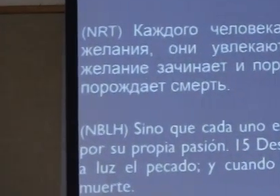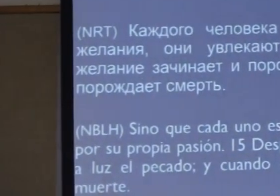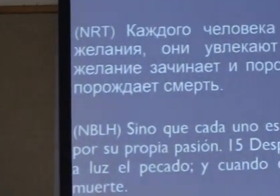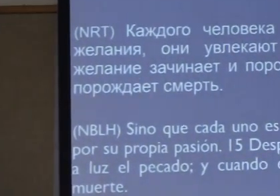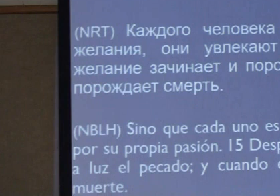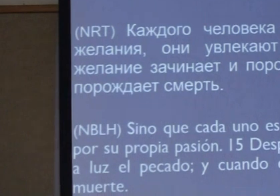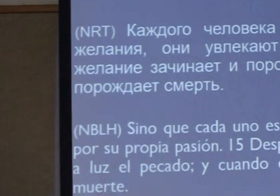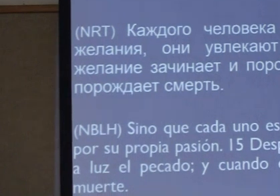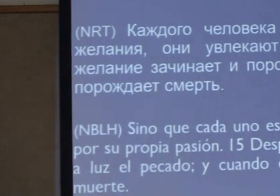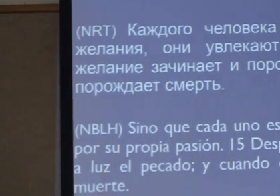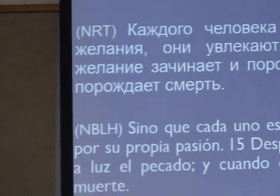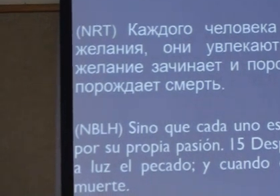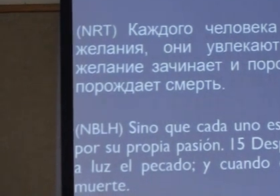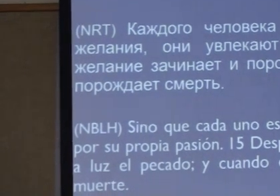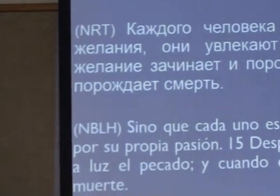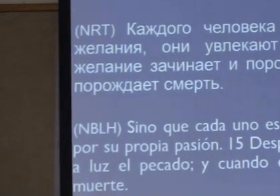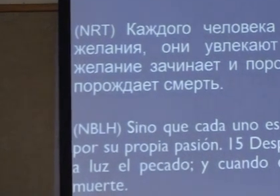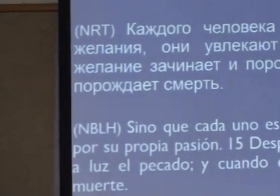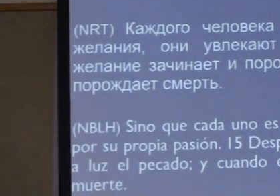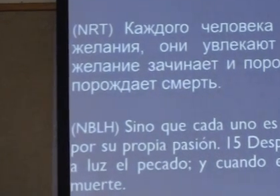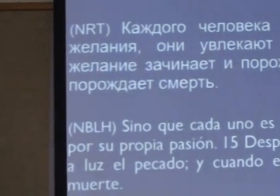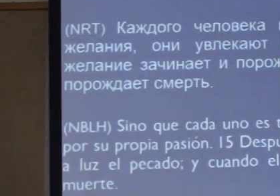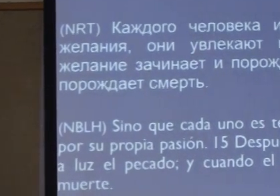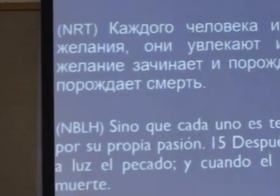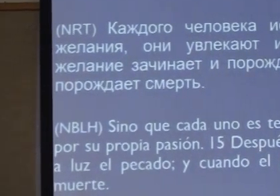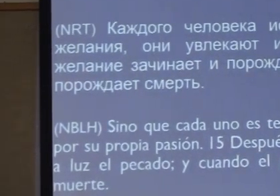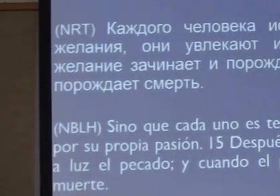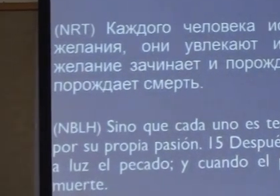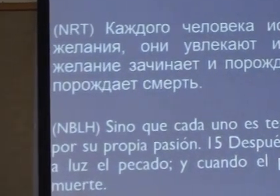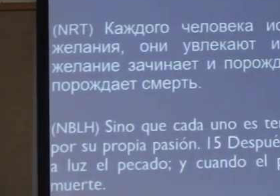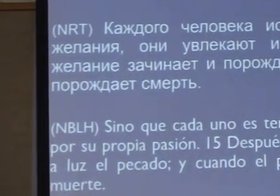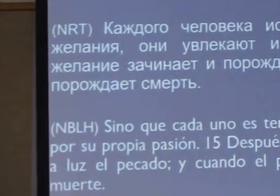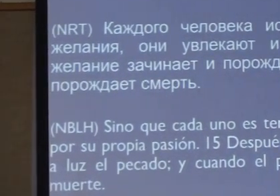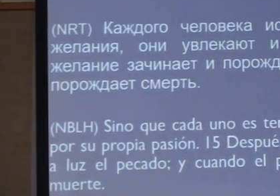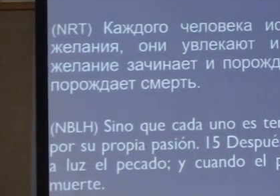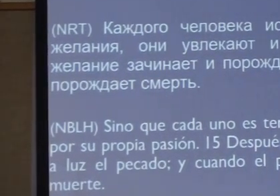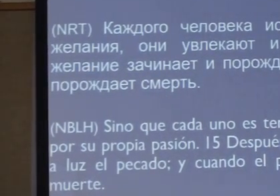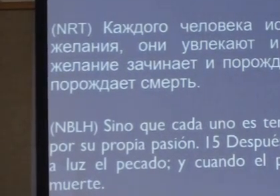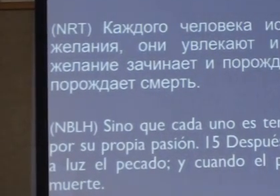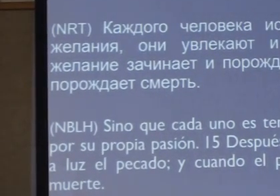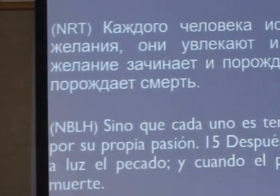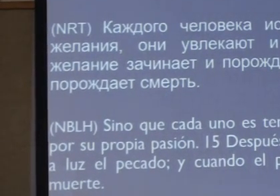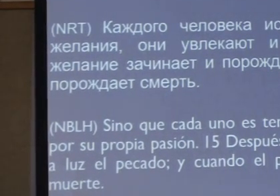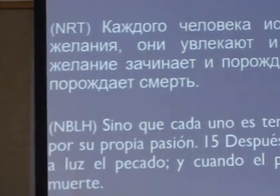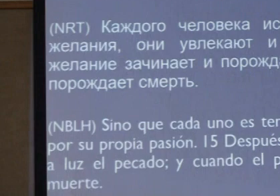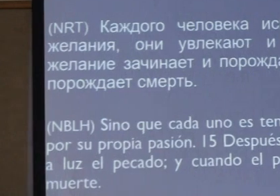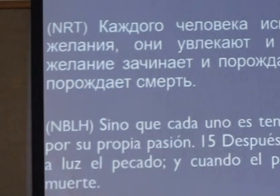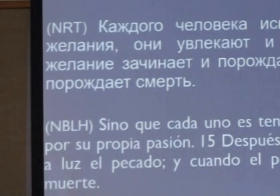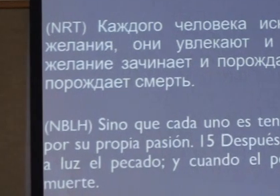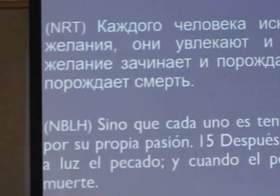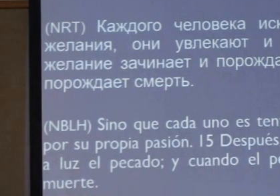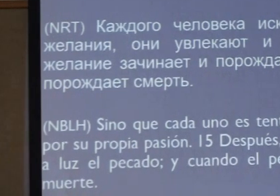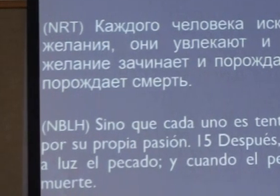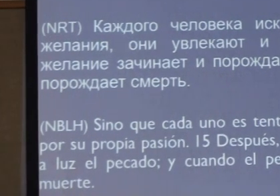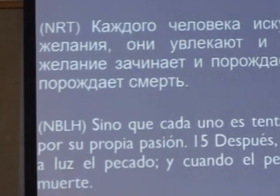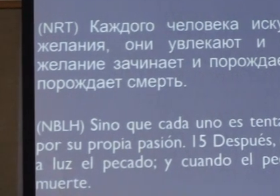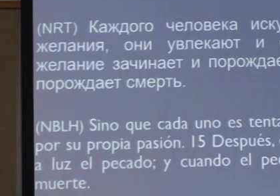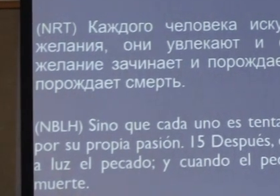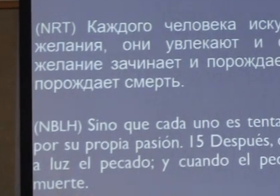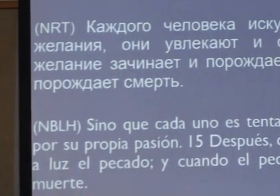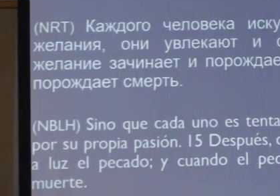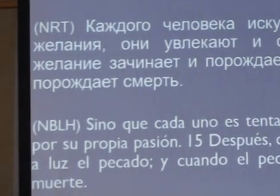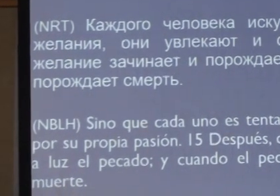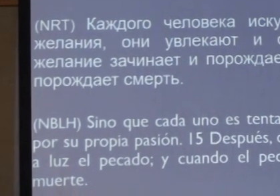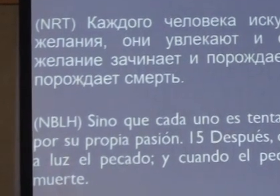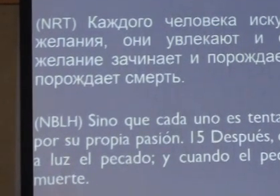desire. Then when desire has conceived, it gives birth to sin, and when sin is full grown, it brings forth